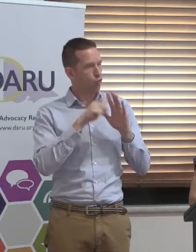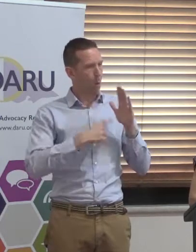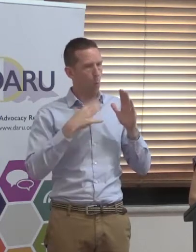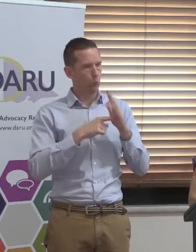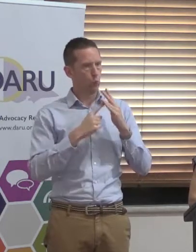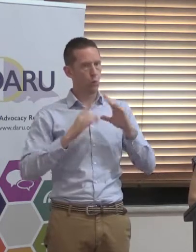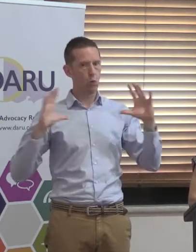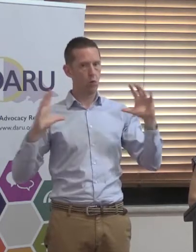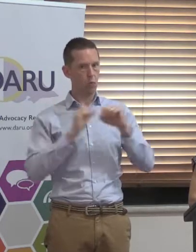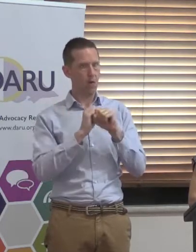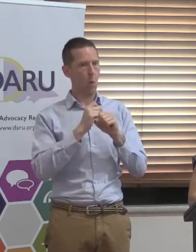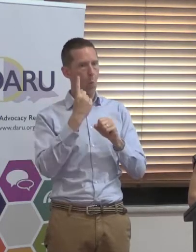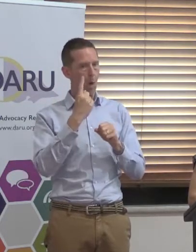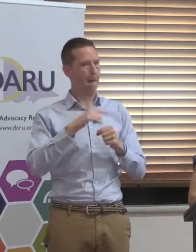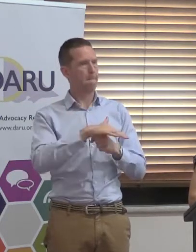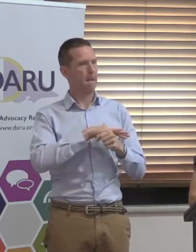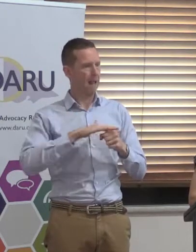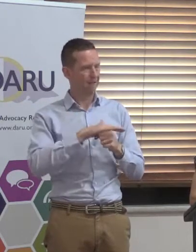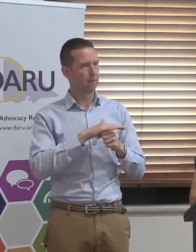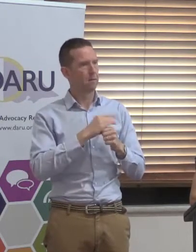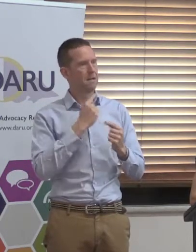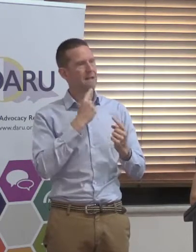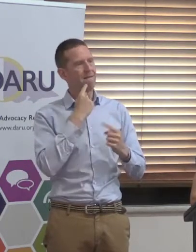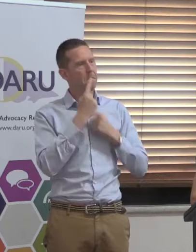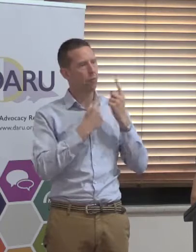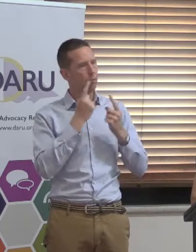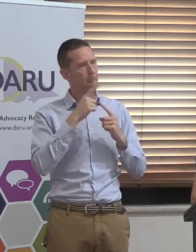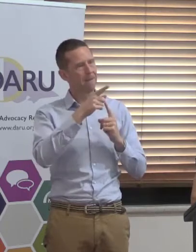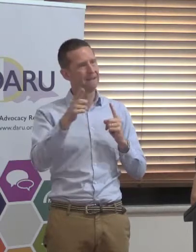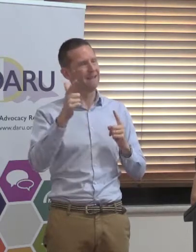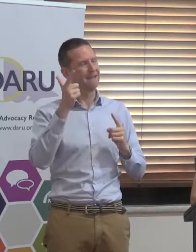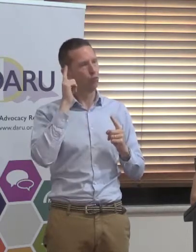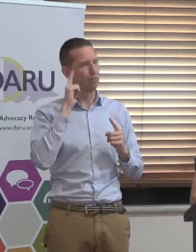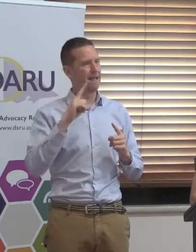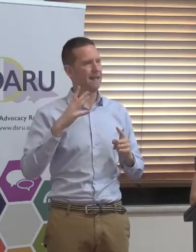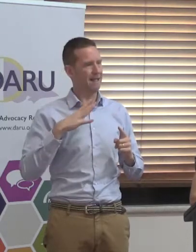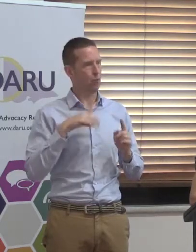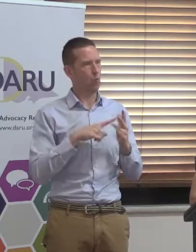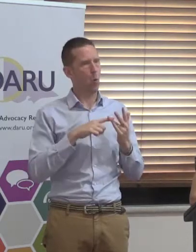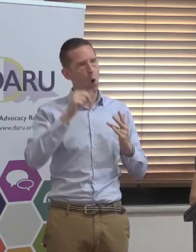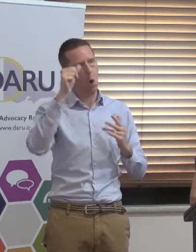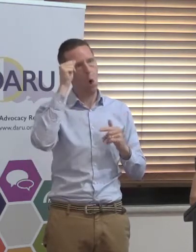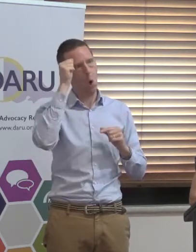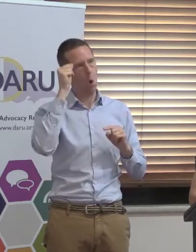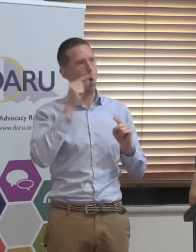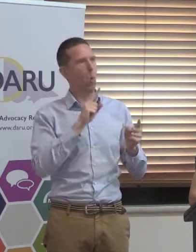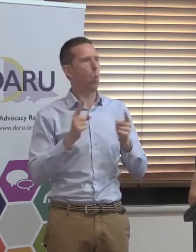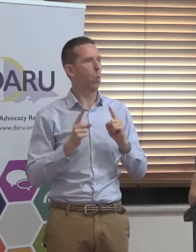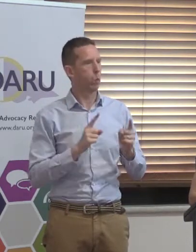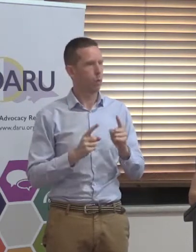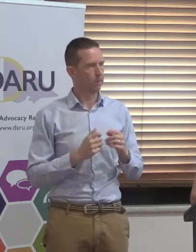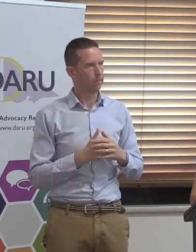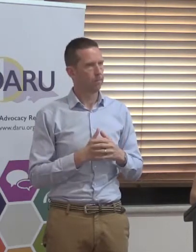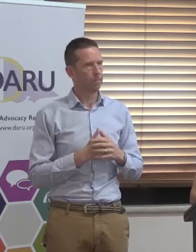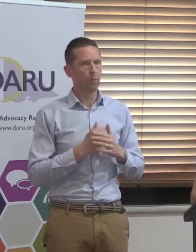one place the information that teachers in particular need to know